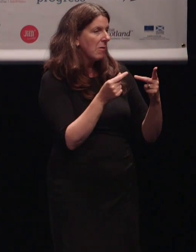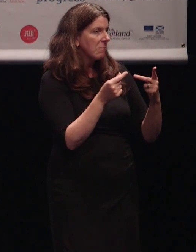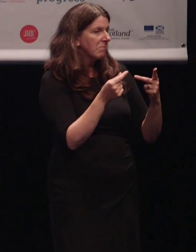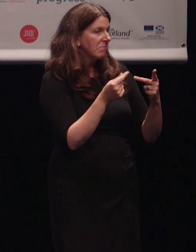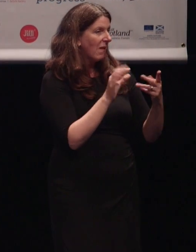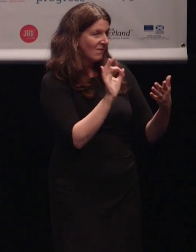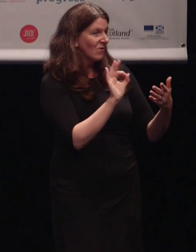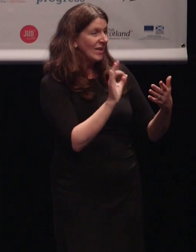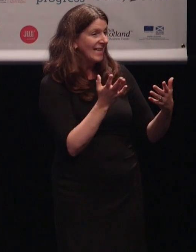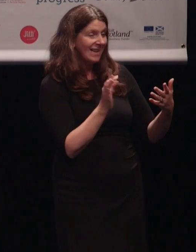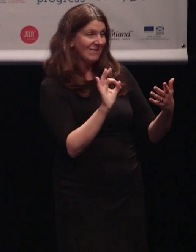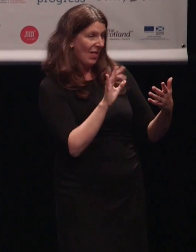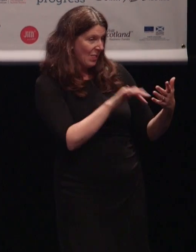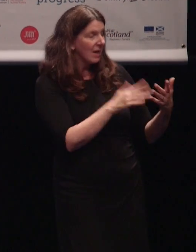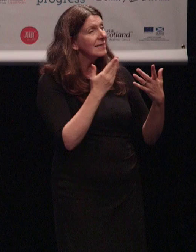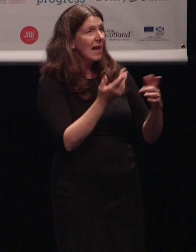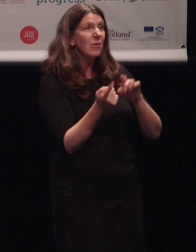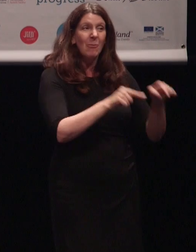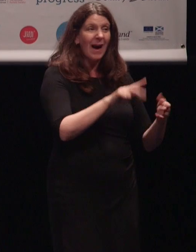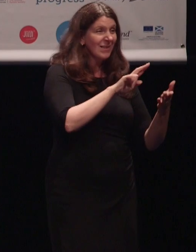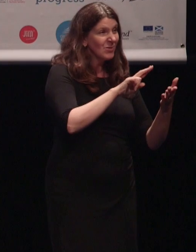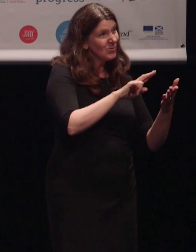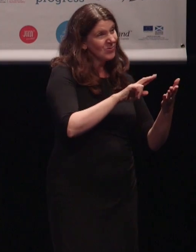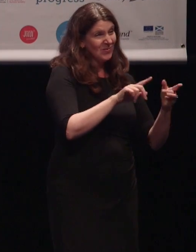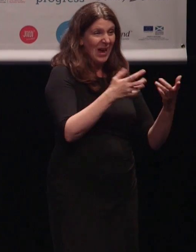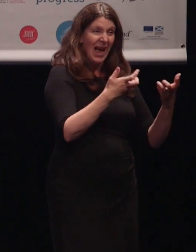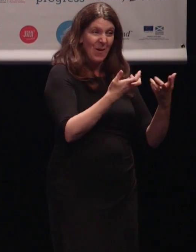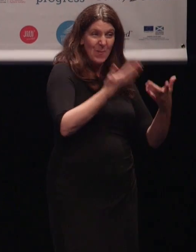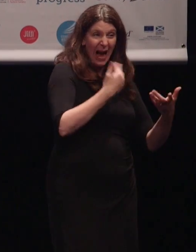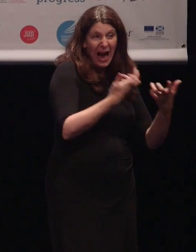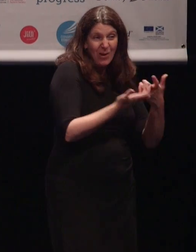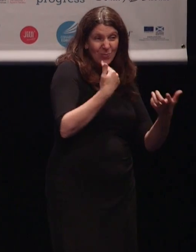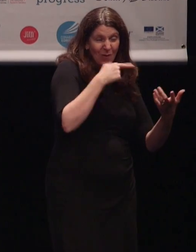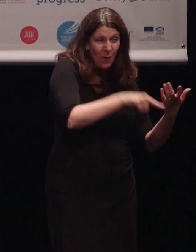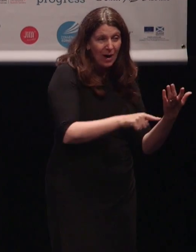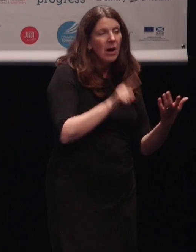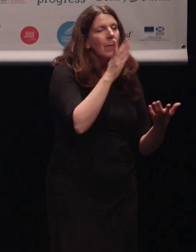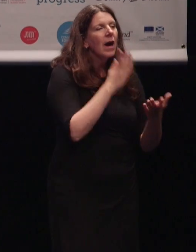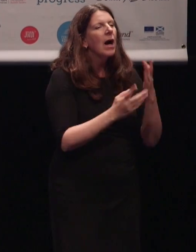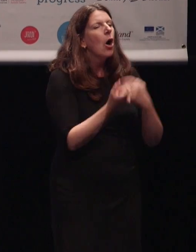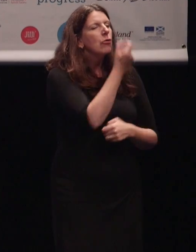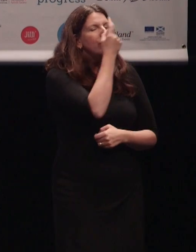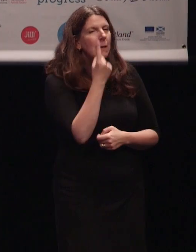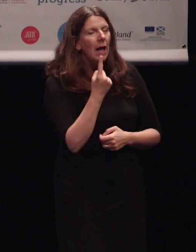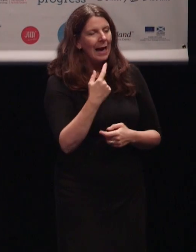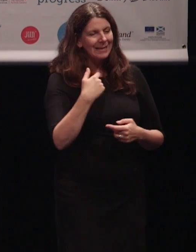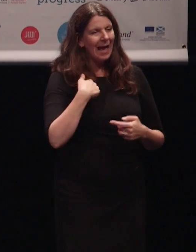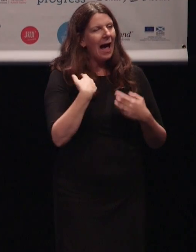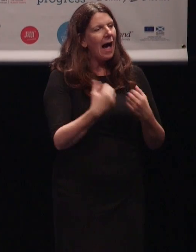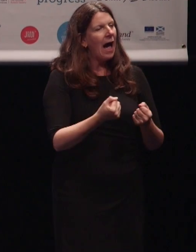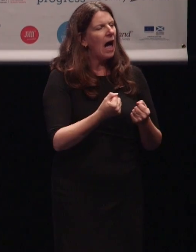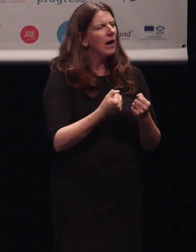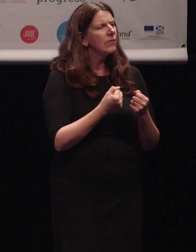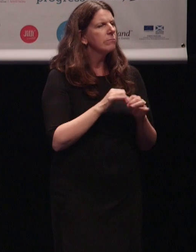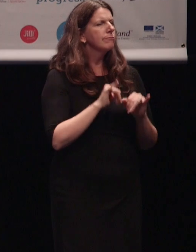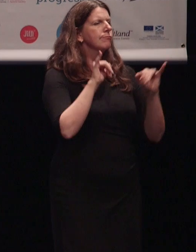is back to his old self now. I realized I had a severe scarlet fever, which is